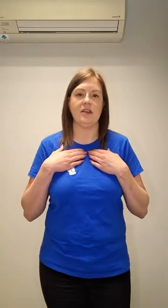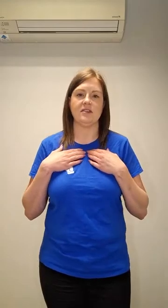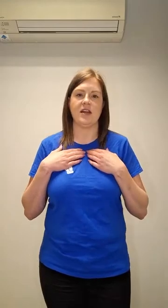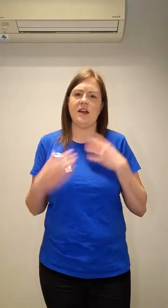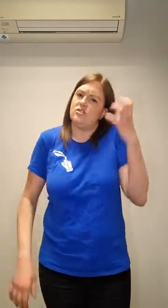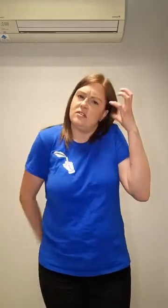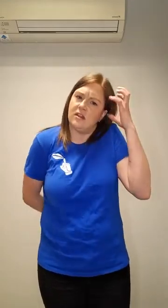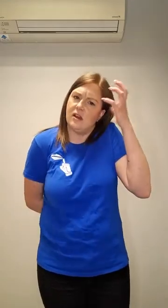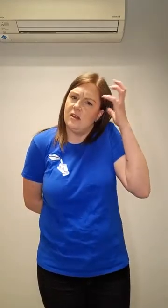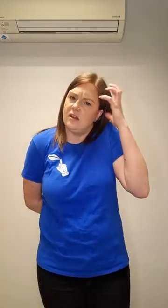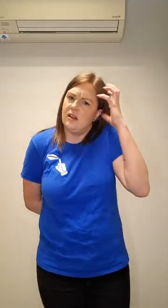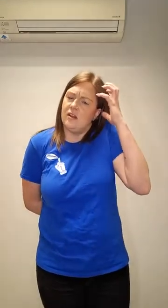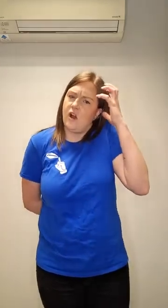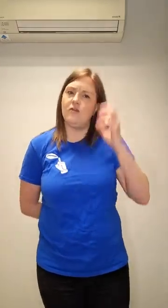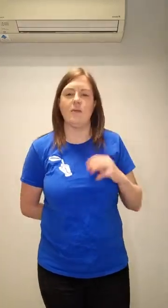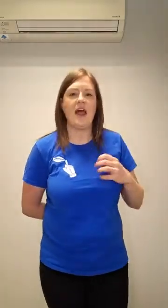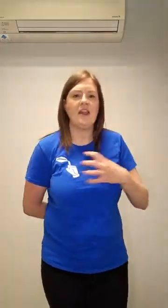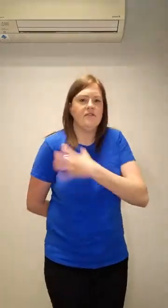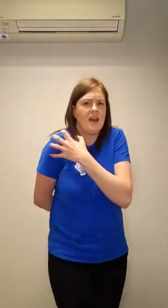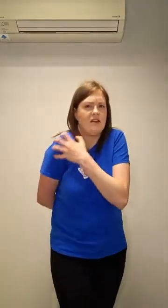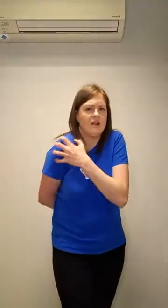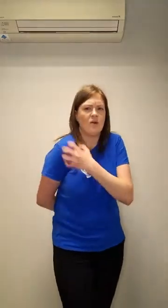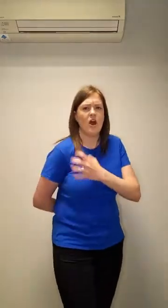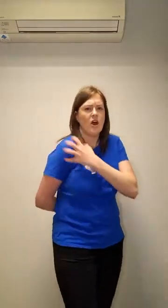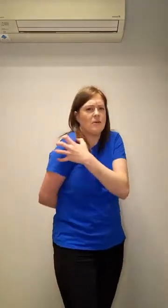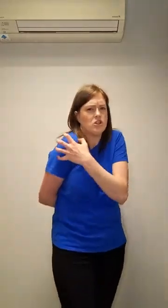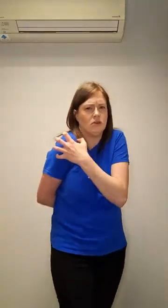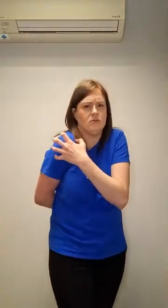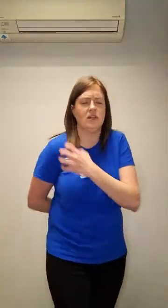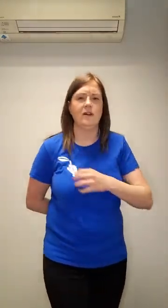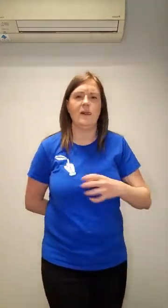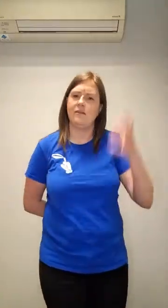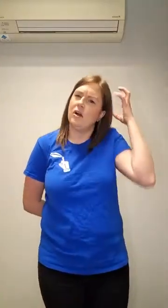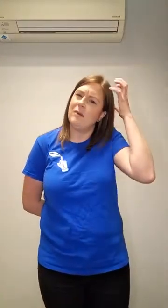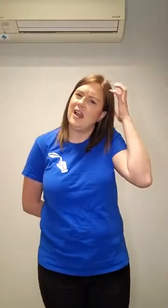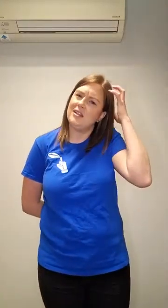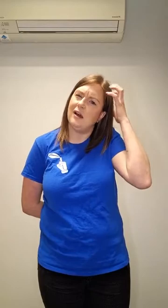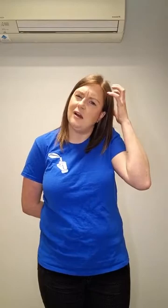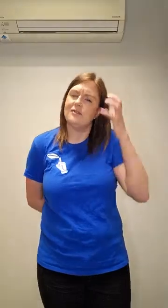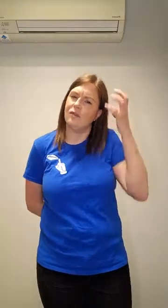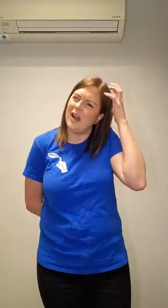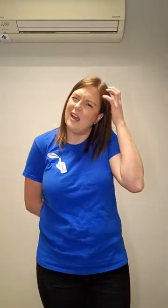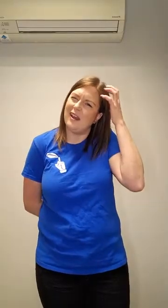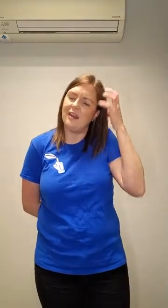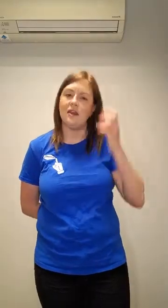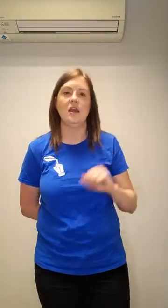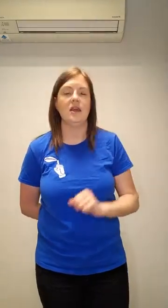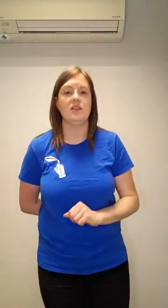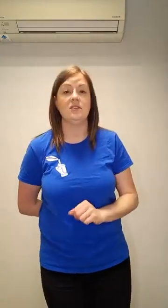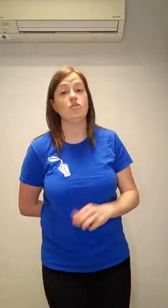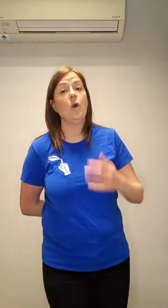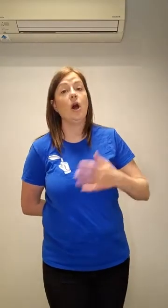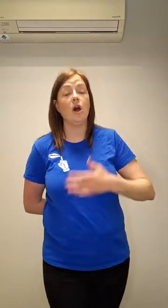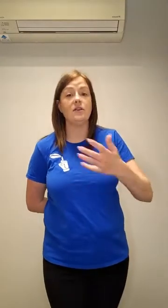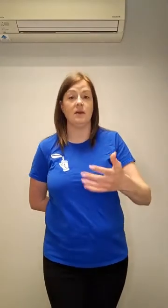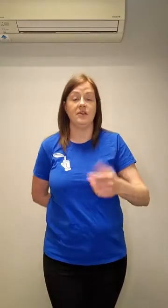because that is just over the painful area. You know, I've hurt my shoulder, my head hurts, I've got a headache. This is to hurt somebody.